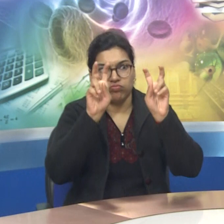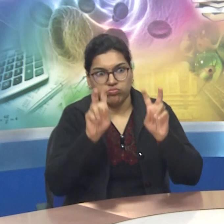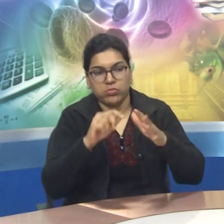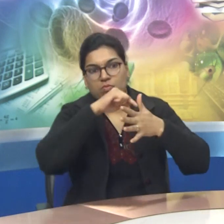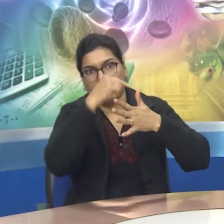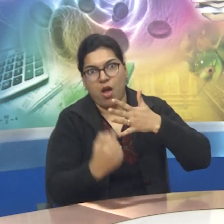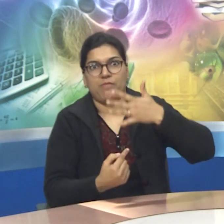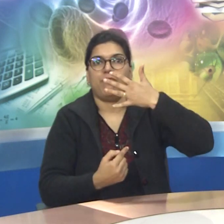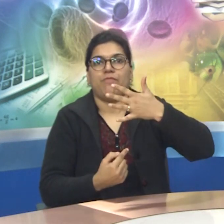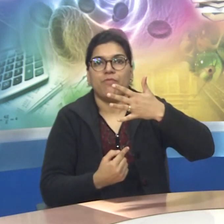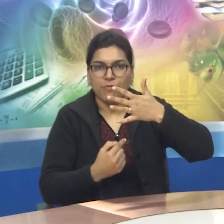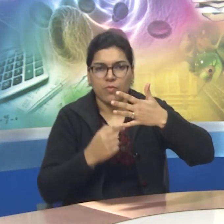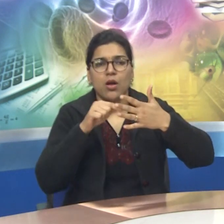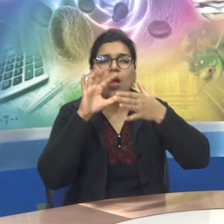5 Laws of Library Science.